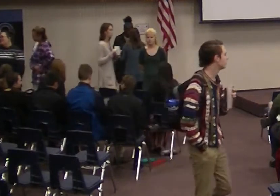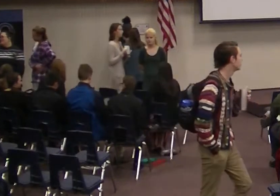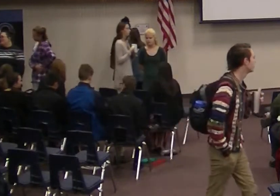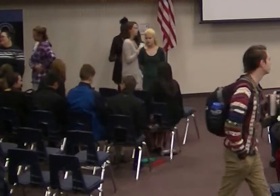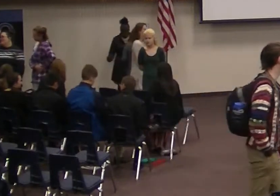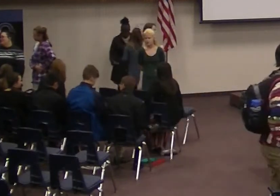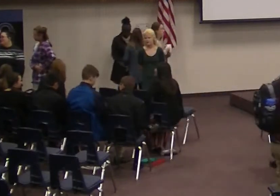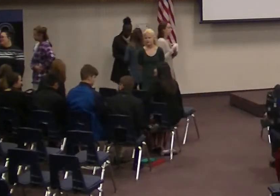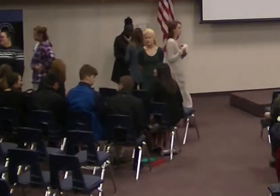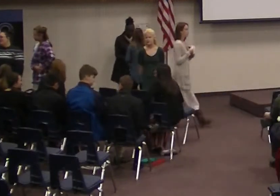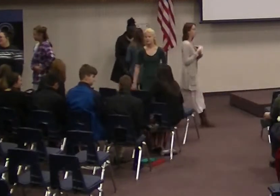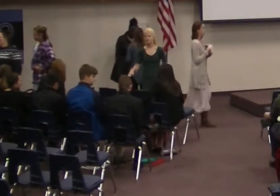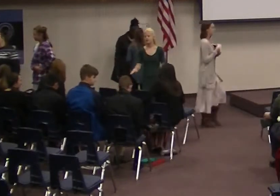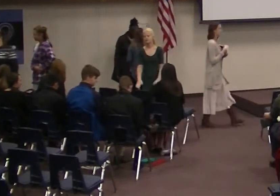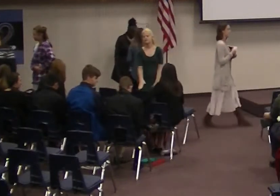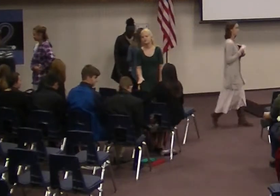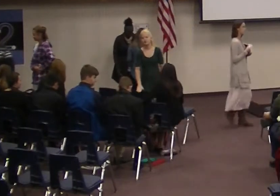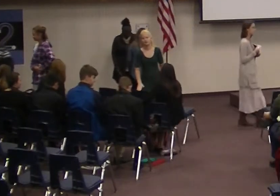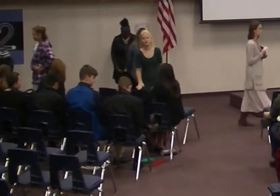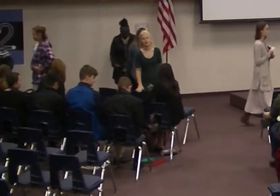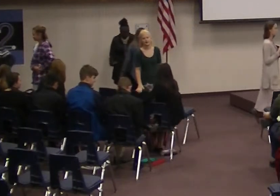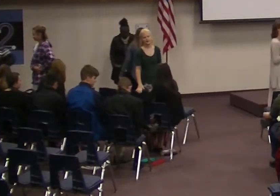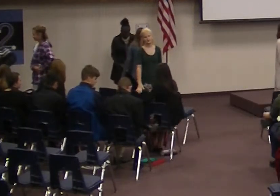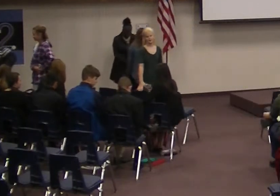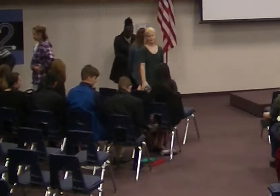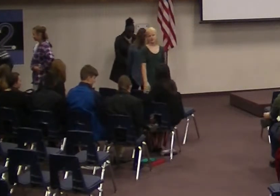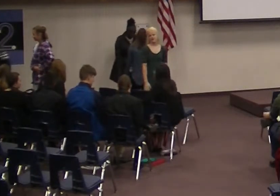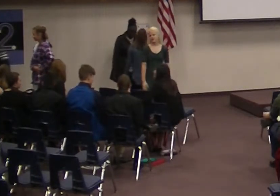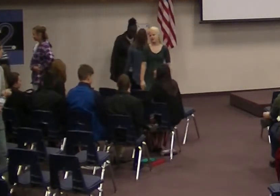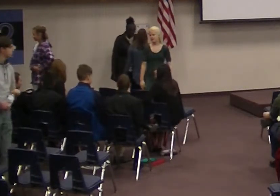So it used to be 4. Yuck.